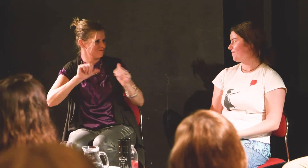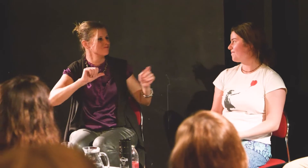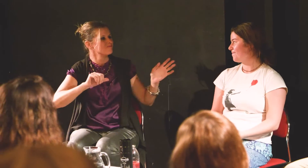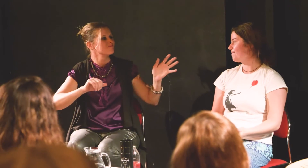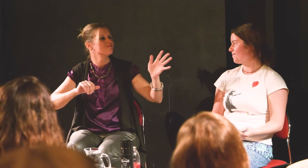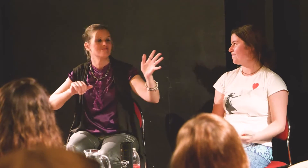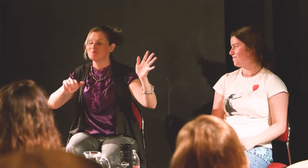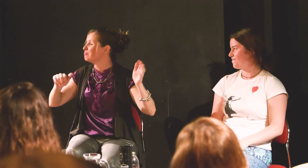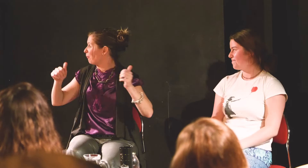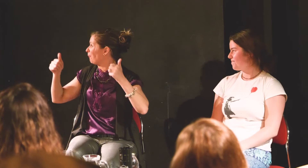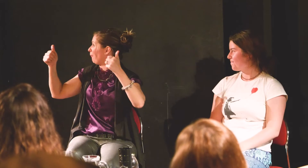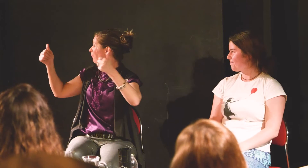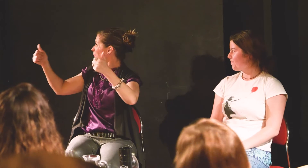gain.